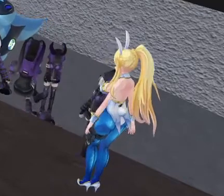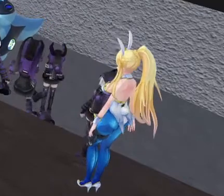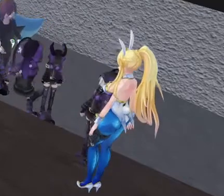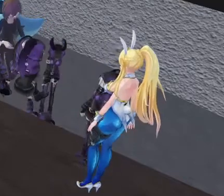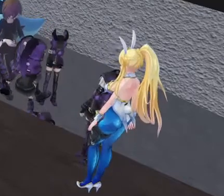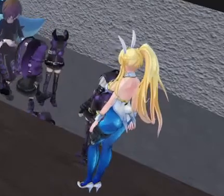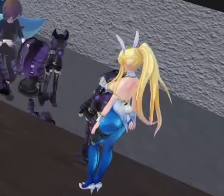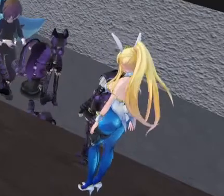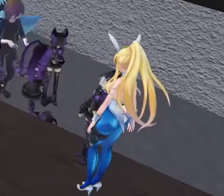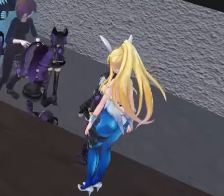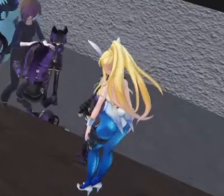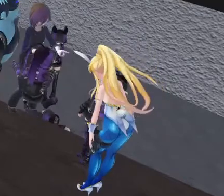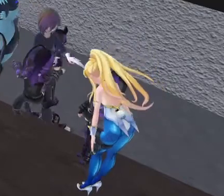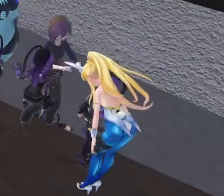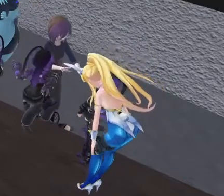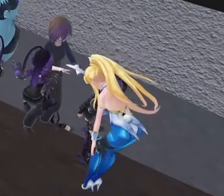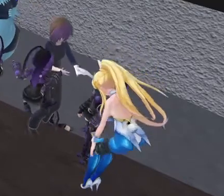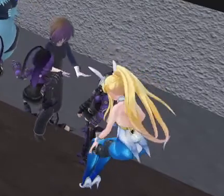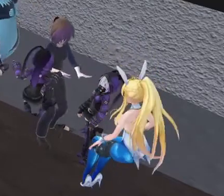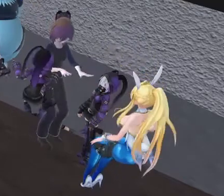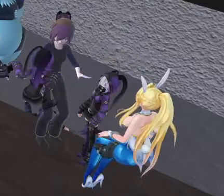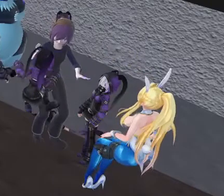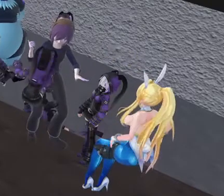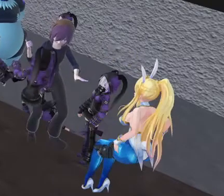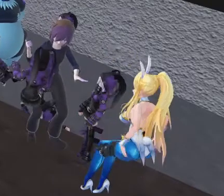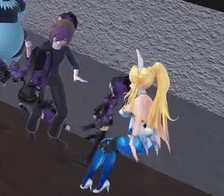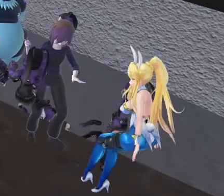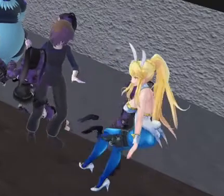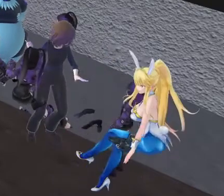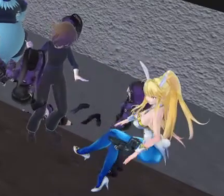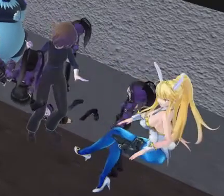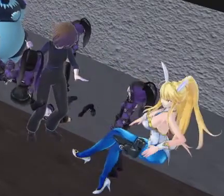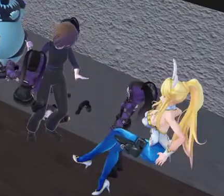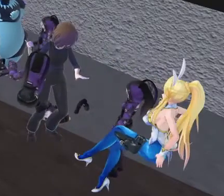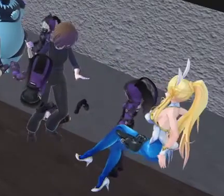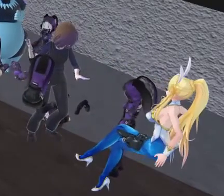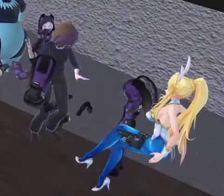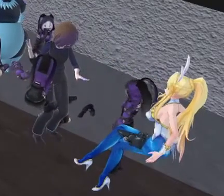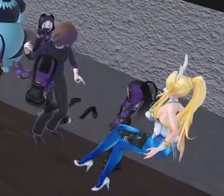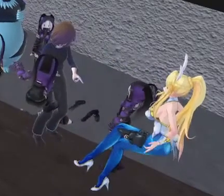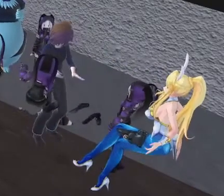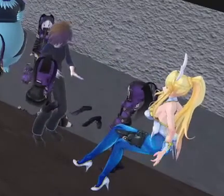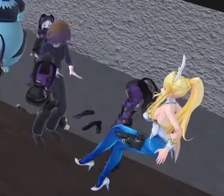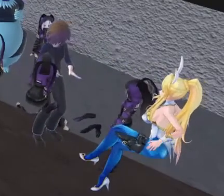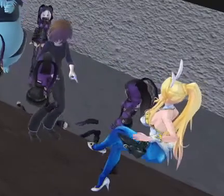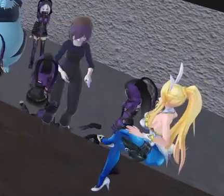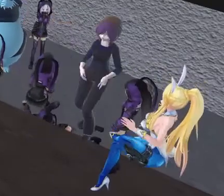guys be like a DJ. Maybe a few of you guys are really shy, or maybe you're new to the neighborhood.